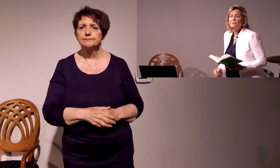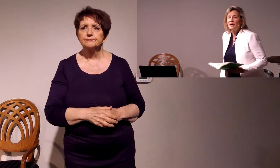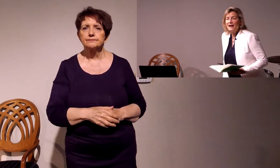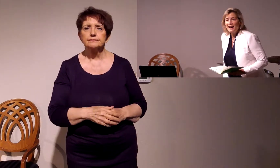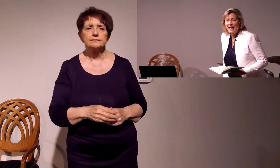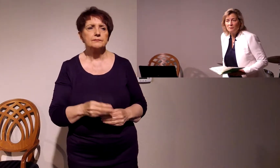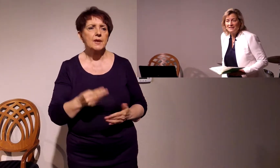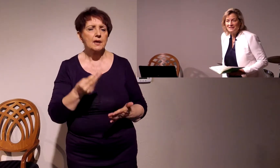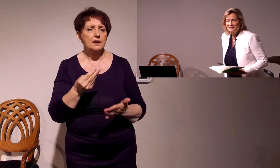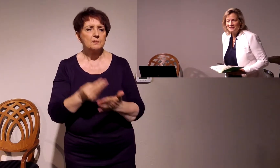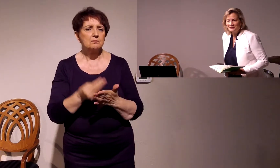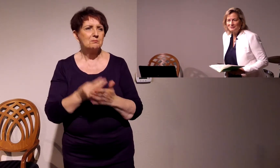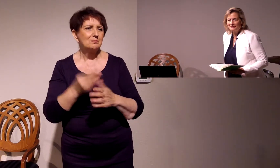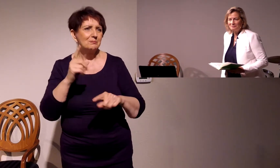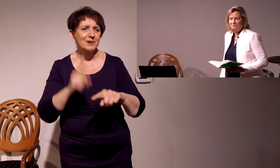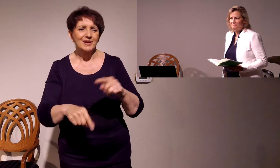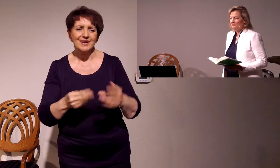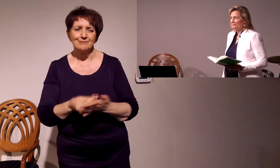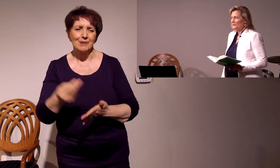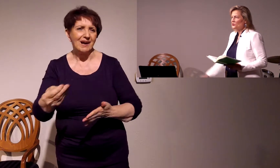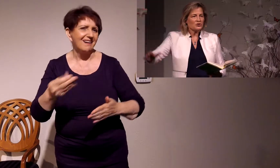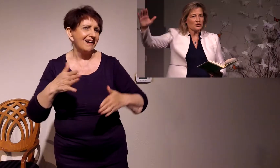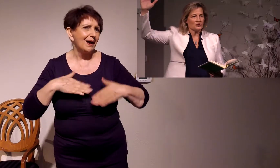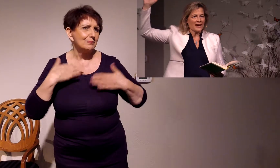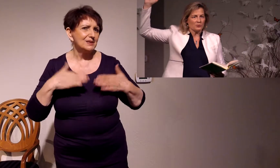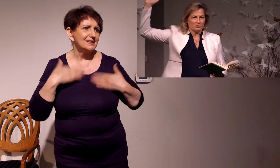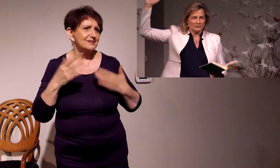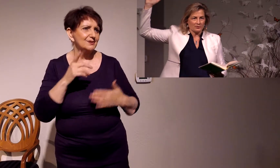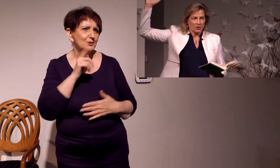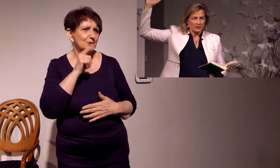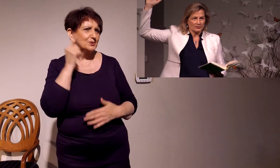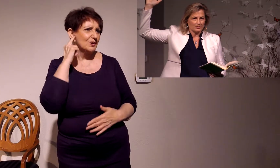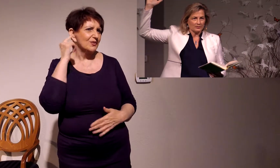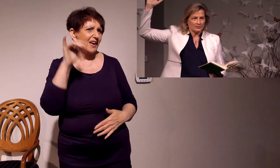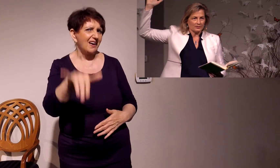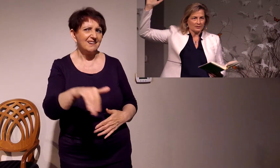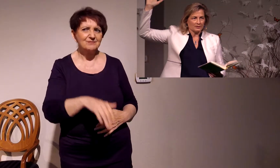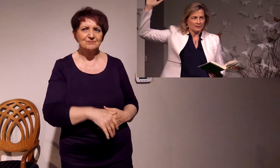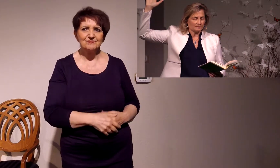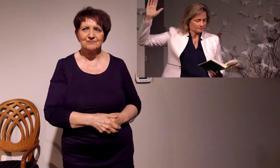Money can't buy happiness. Who's heard that one before?